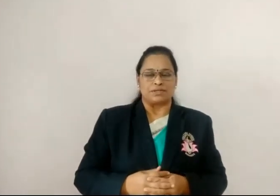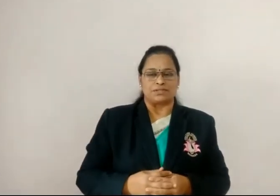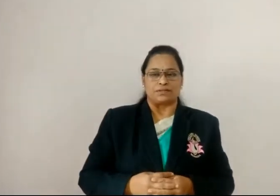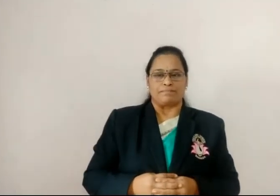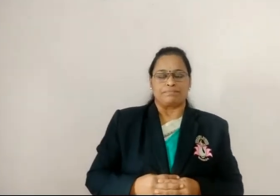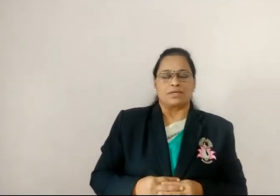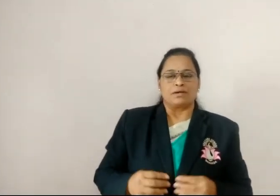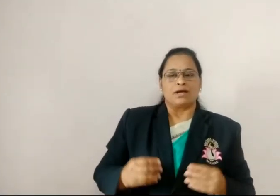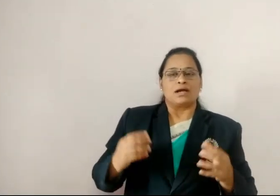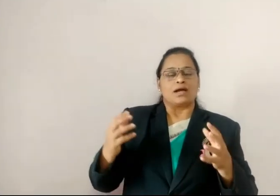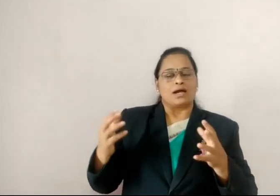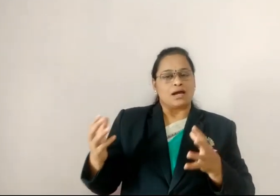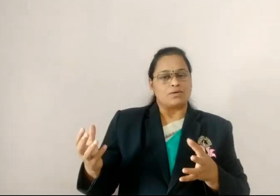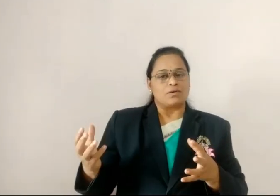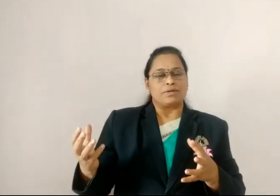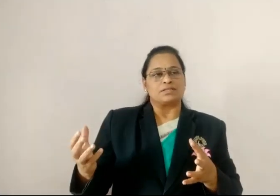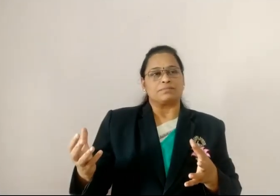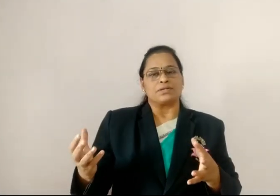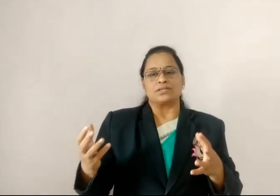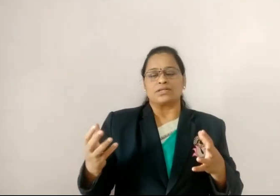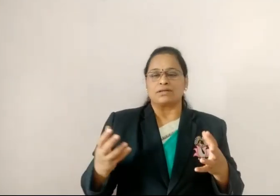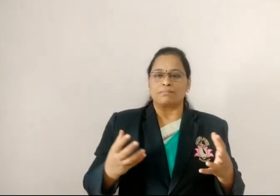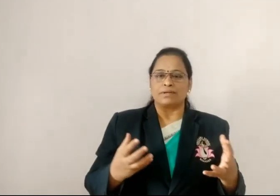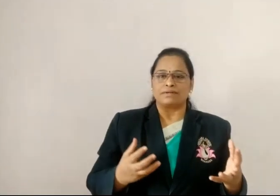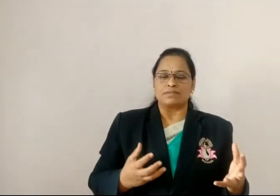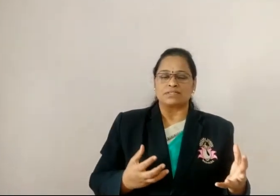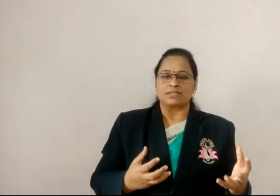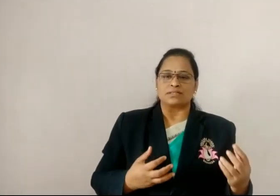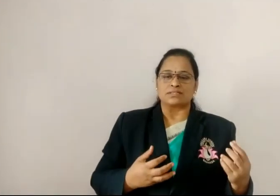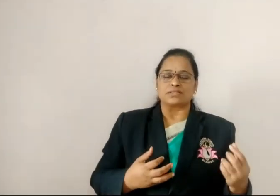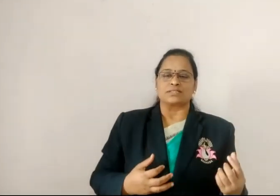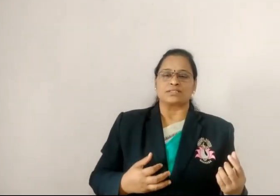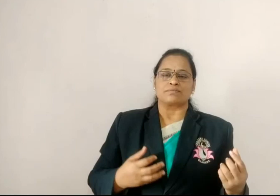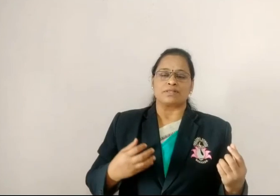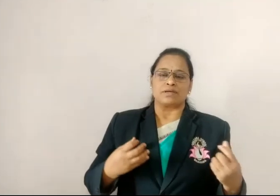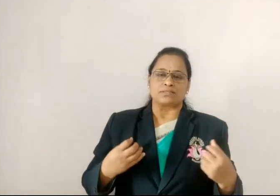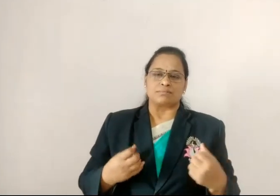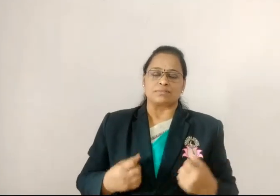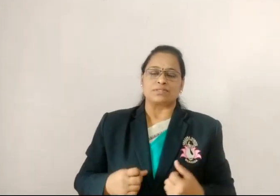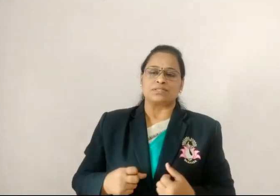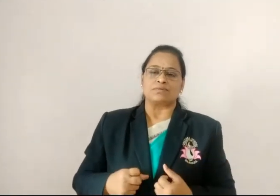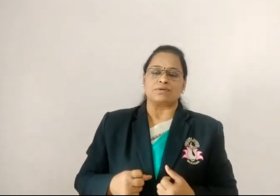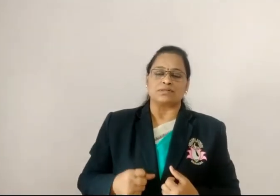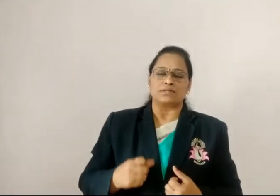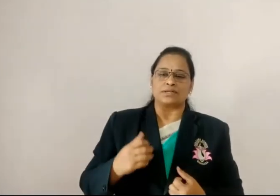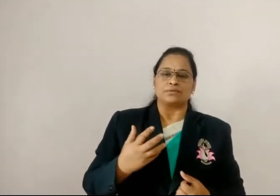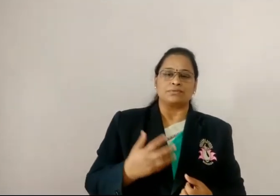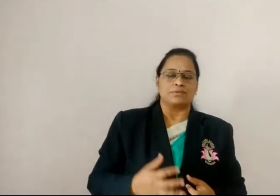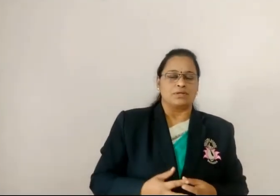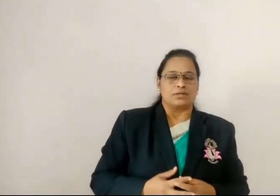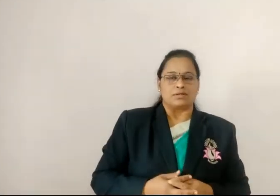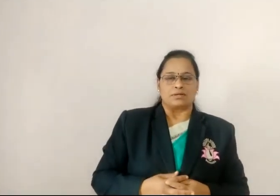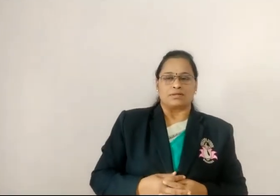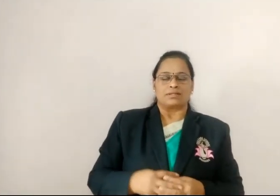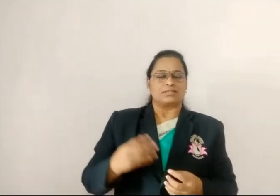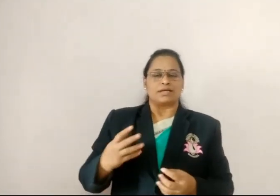respiration. Anaerobic respiration example, if you see the seeds, when they are submerged in the water, they do this